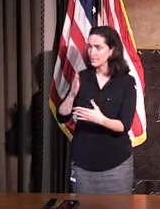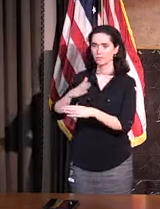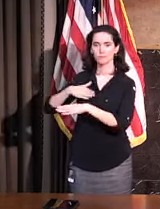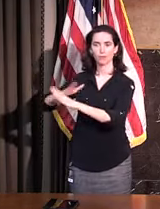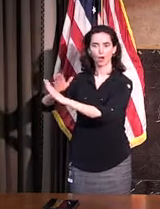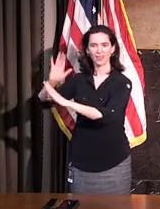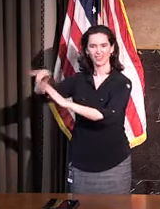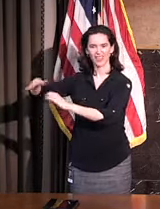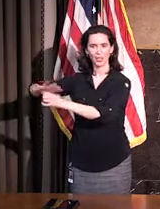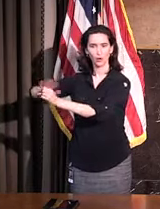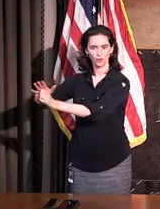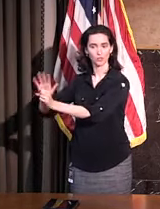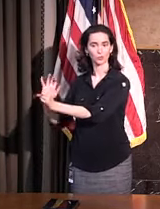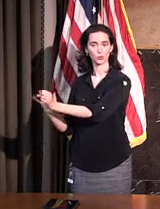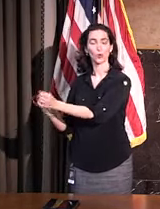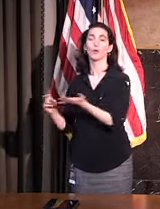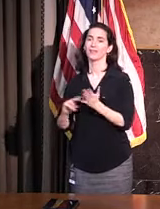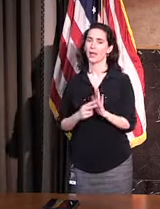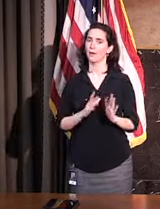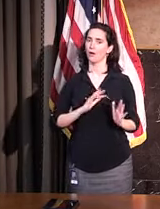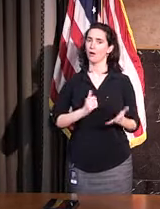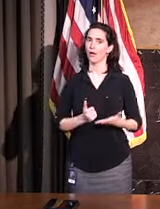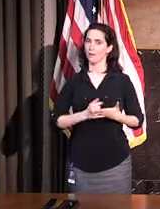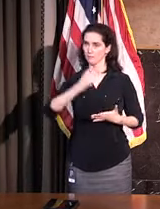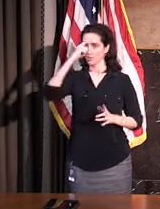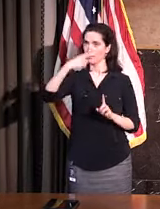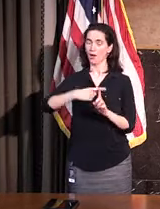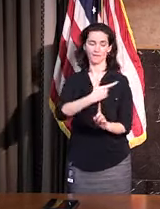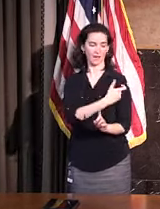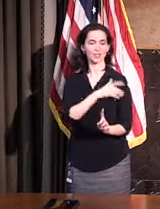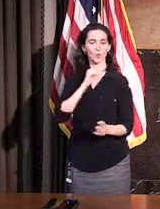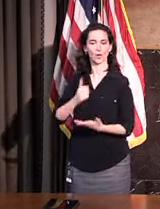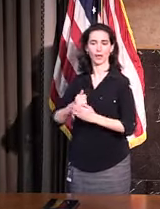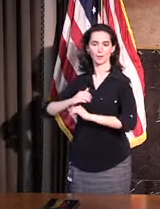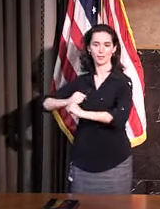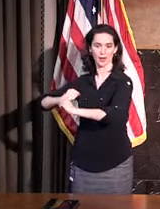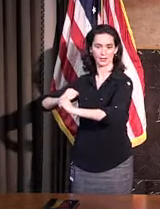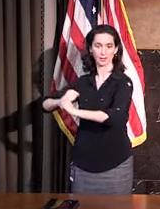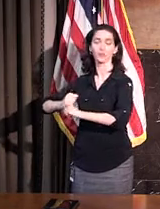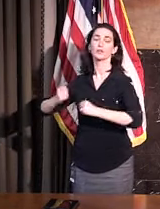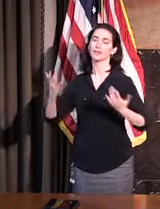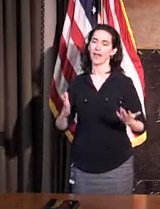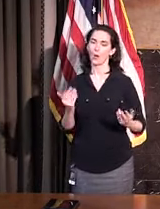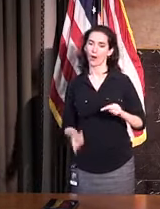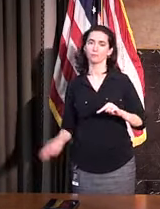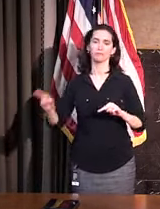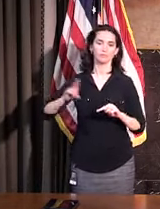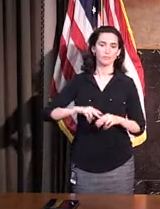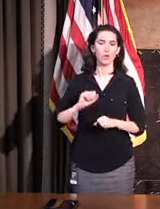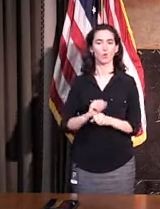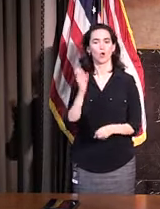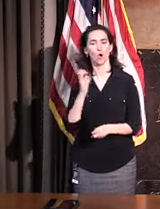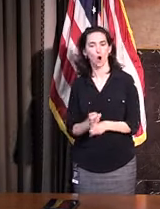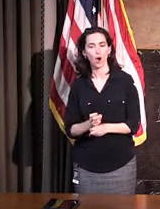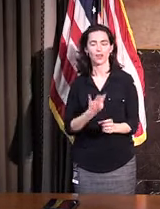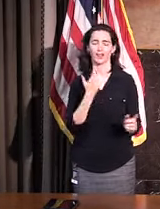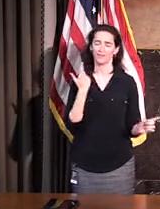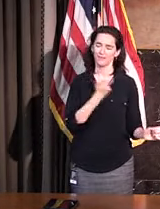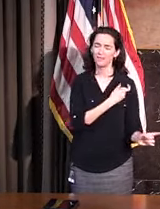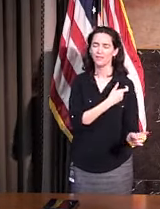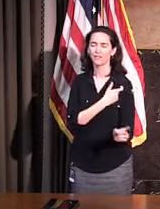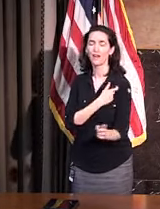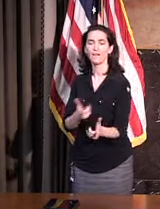that these vaccines are going to provide good protection against a variant. That's all the more reason that we have to work as hard as we can to get vaccine out as